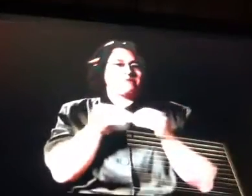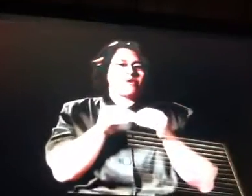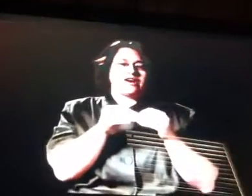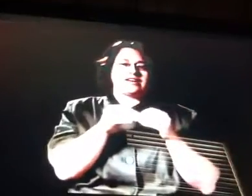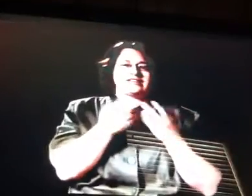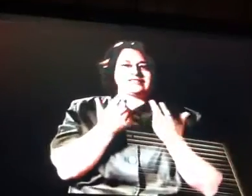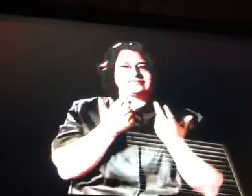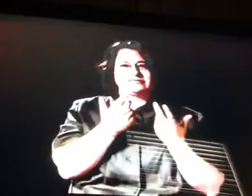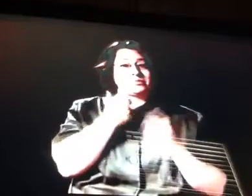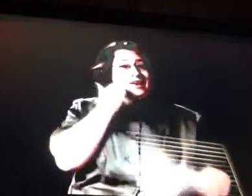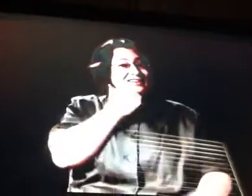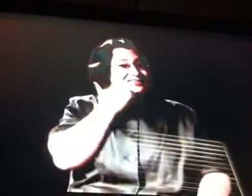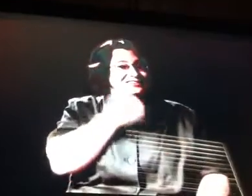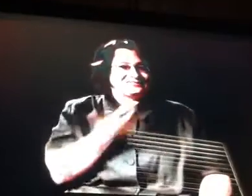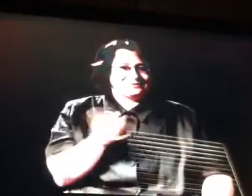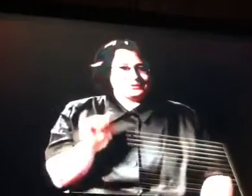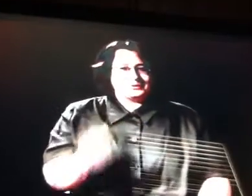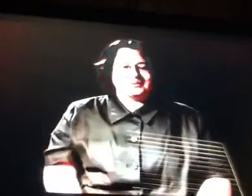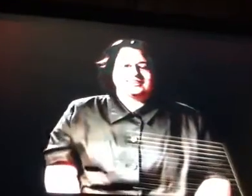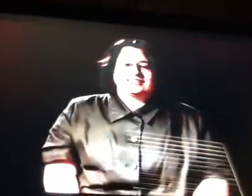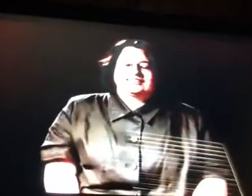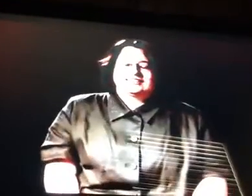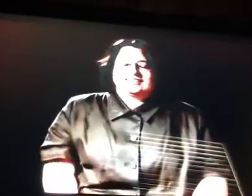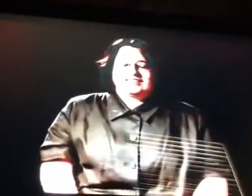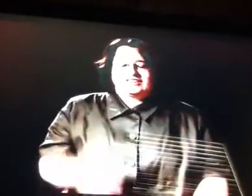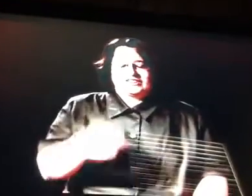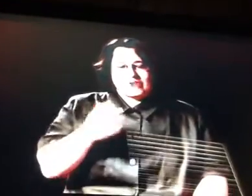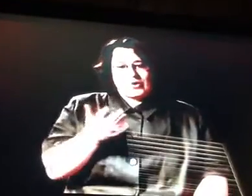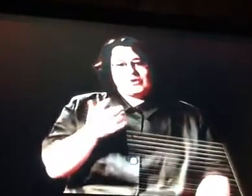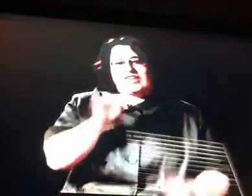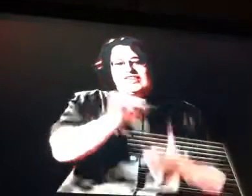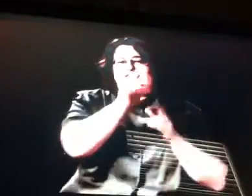More open, and you could even call it more normal too.